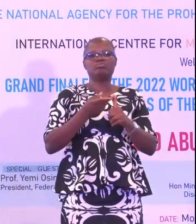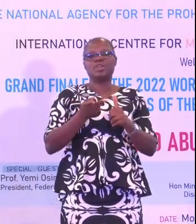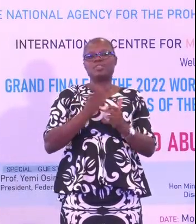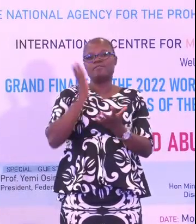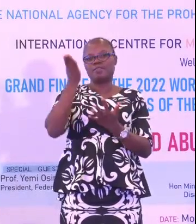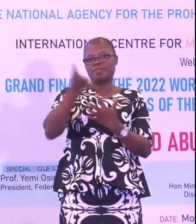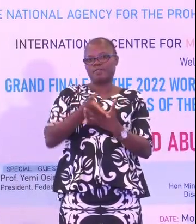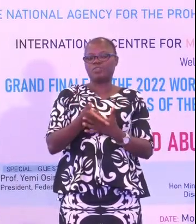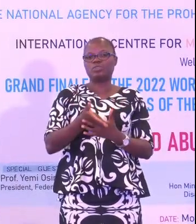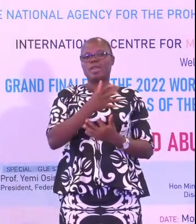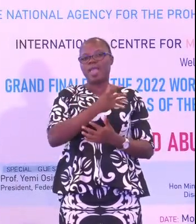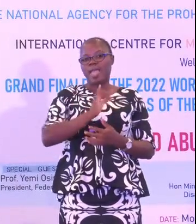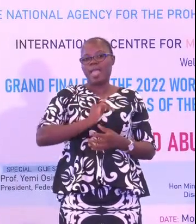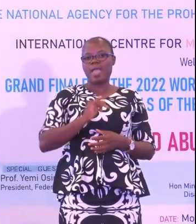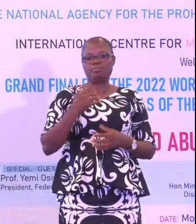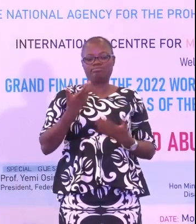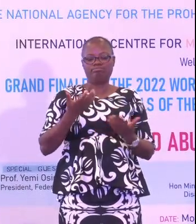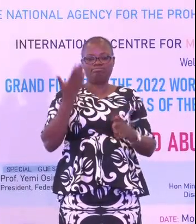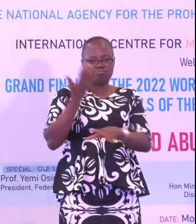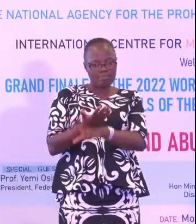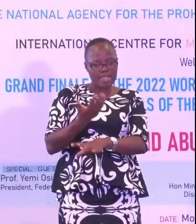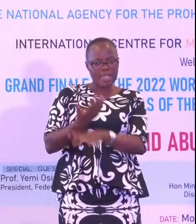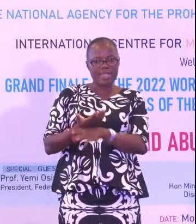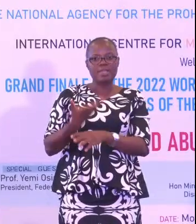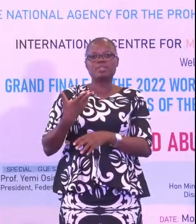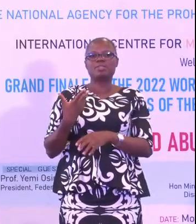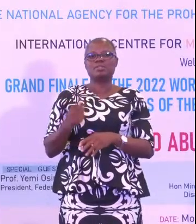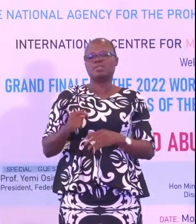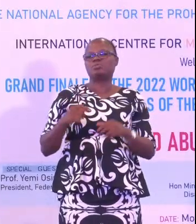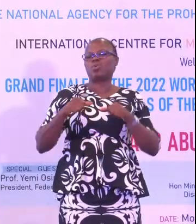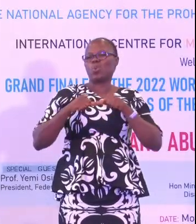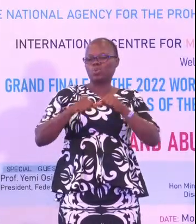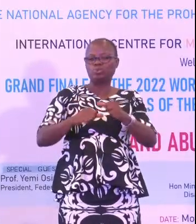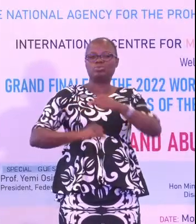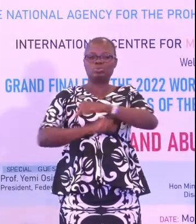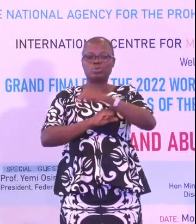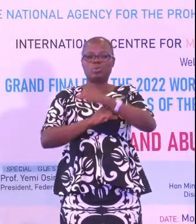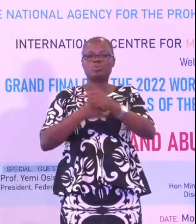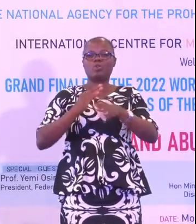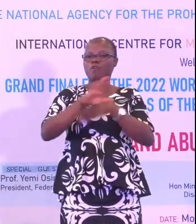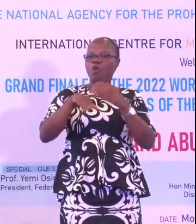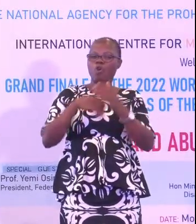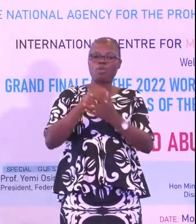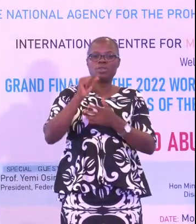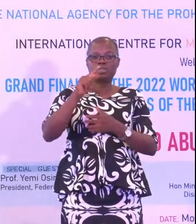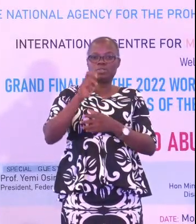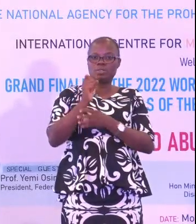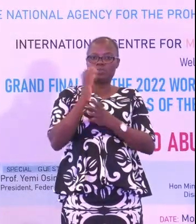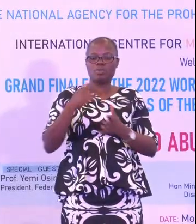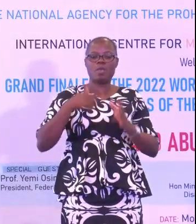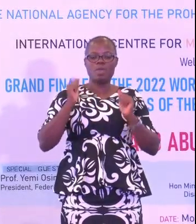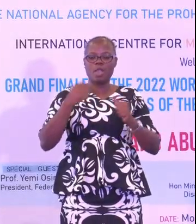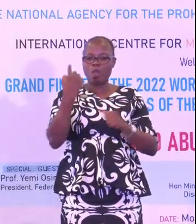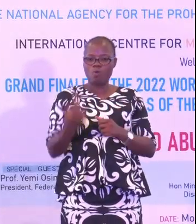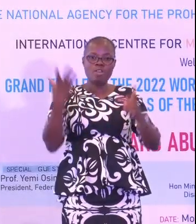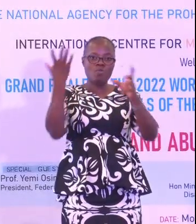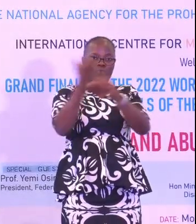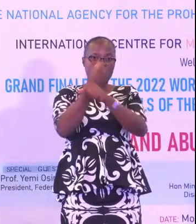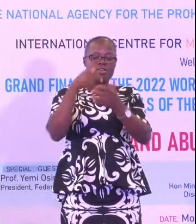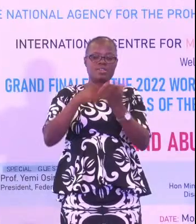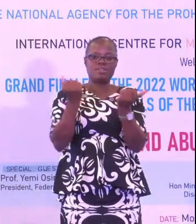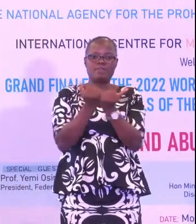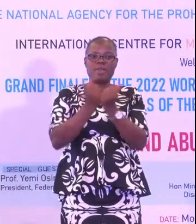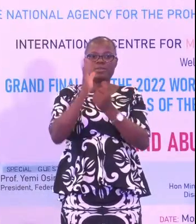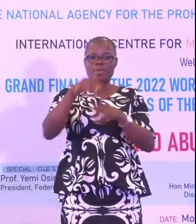interventions. I therefore solicit the continued support of all stakeholders. We can only win this fight by keeping up